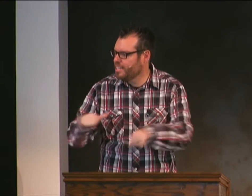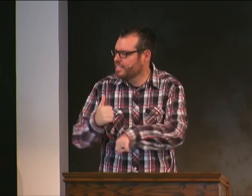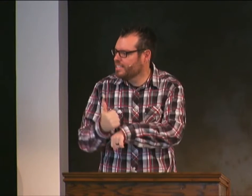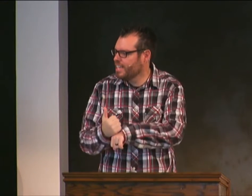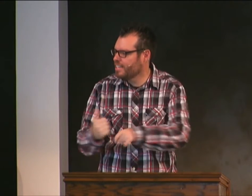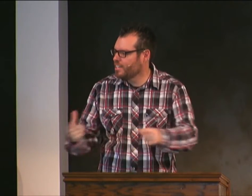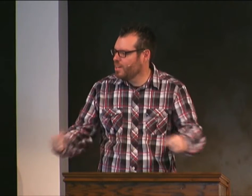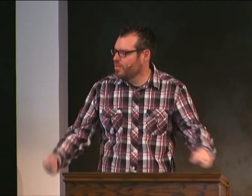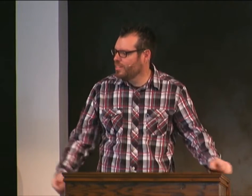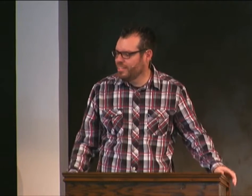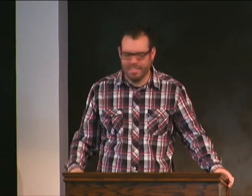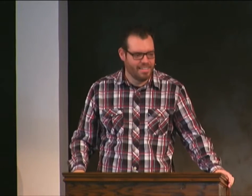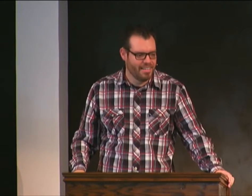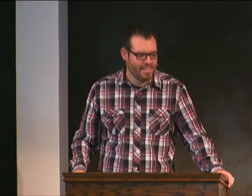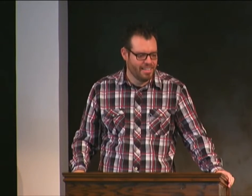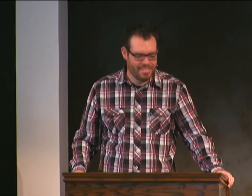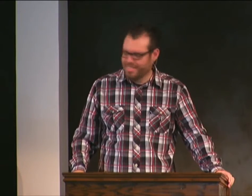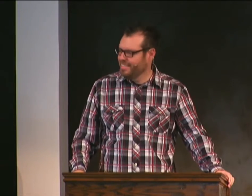Get ready, get set, go.